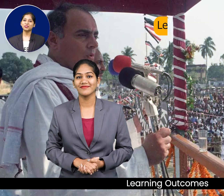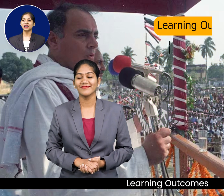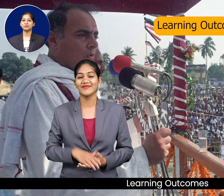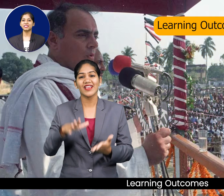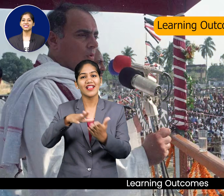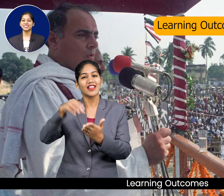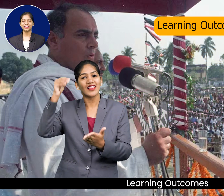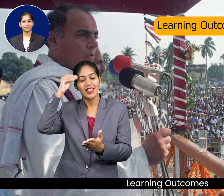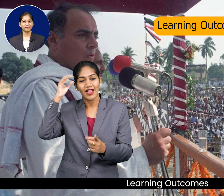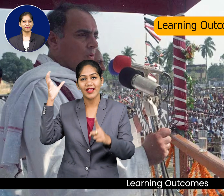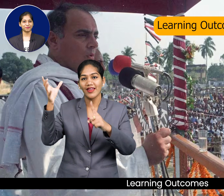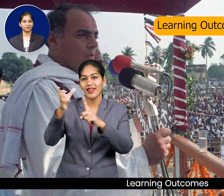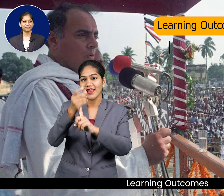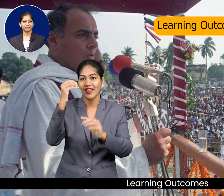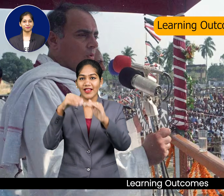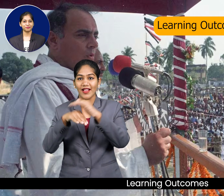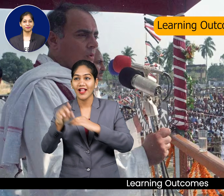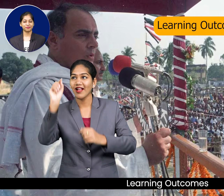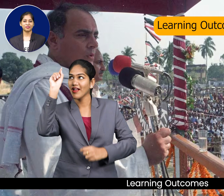Learning outcomes.